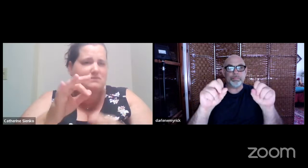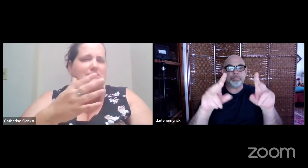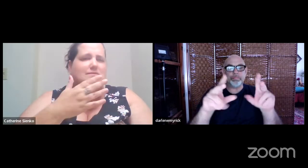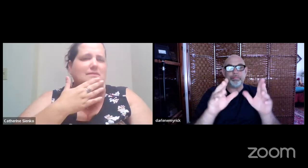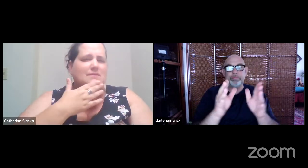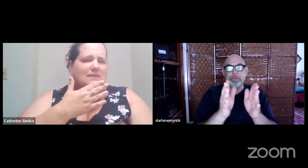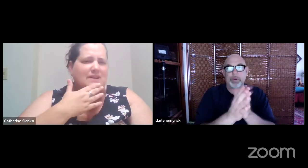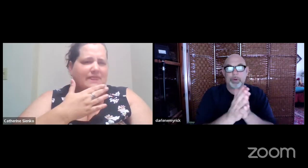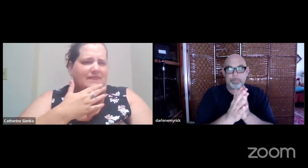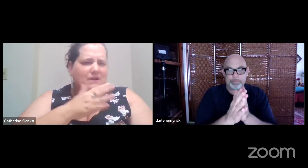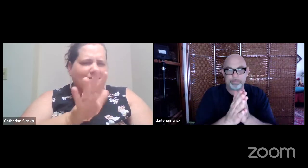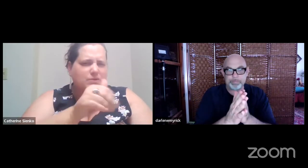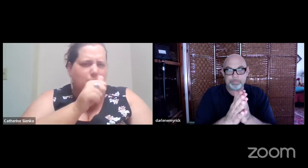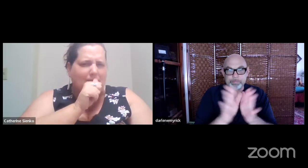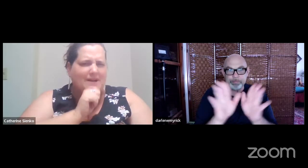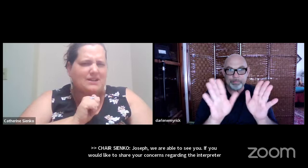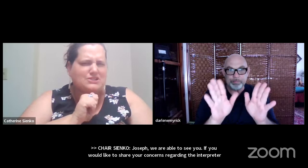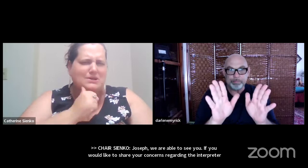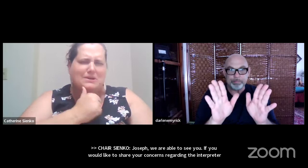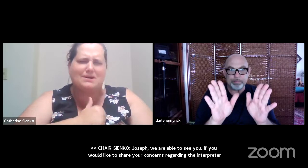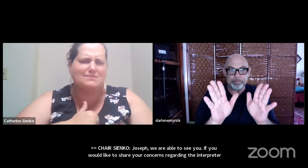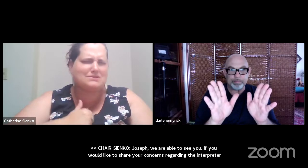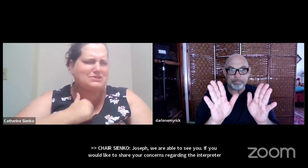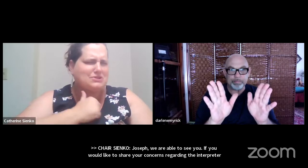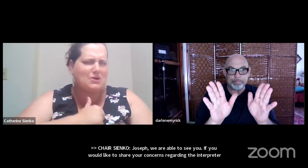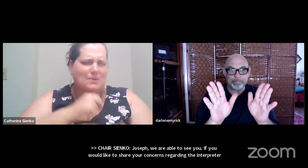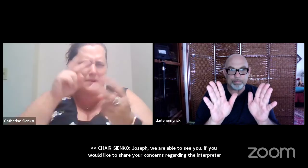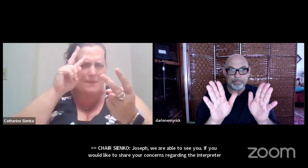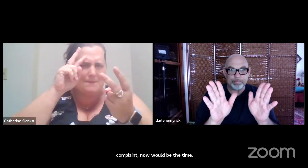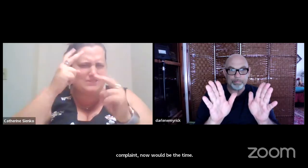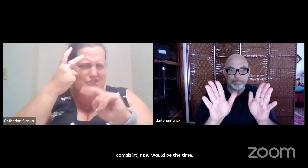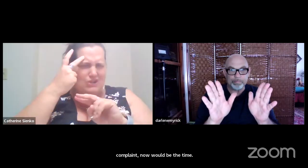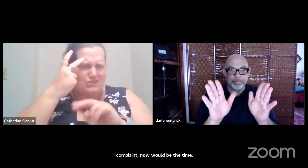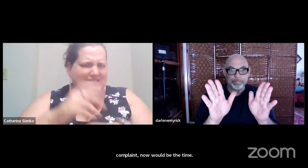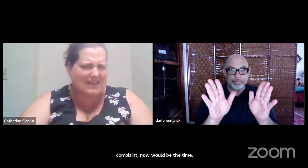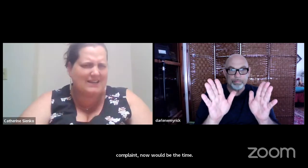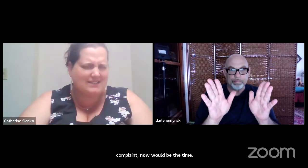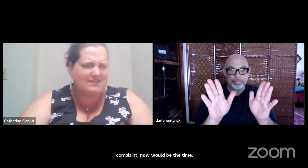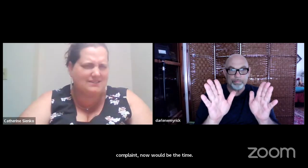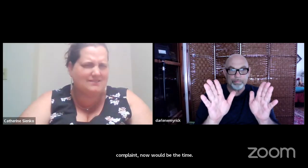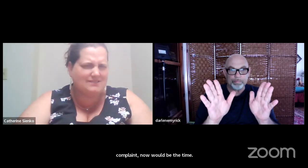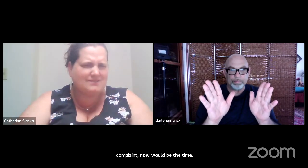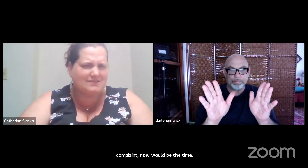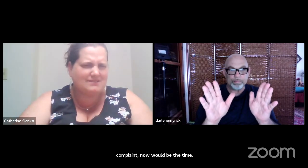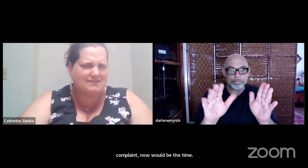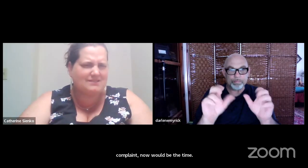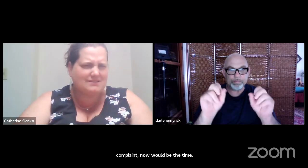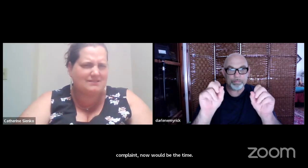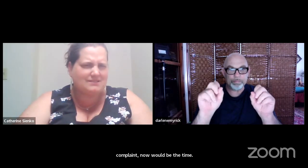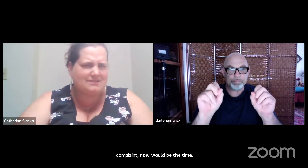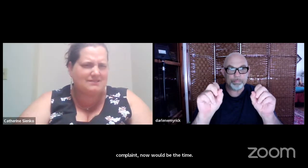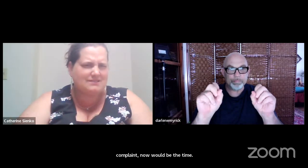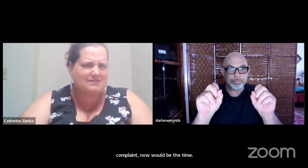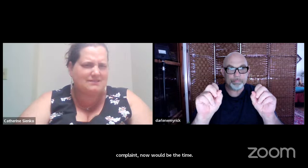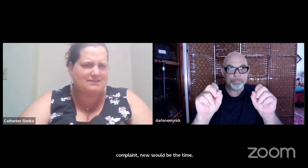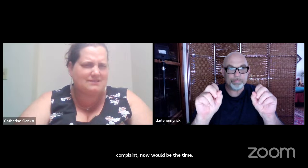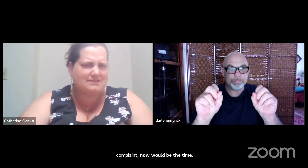Oh, okay. Oh, all right. Thank you for your patience, and I'm sorry about the